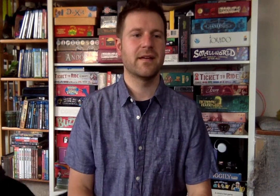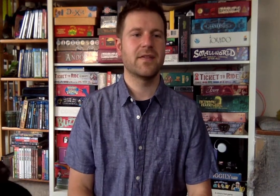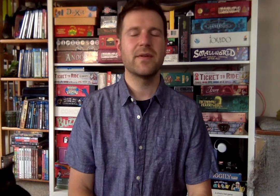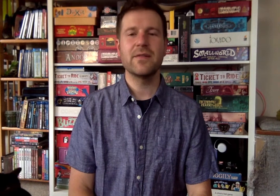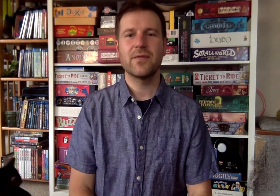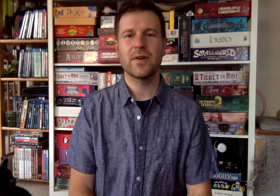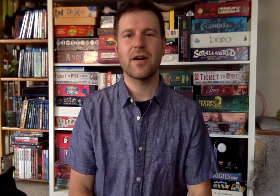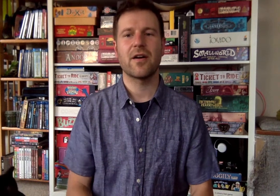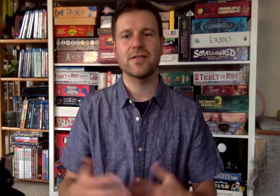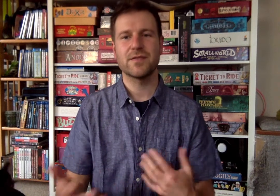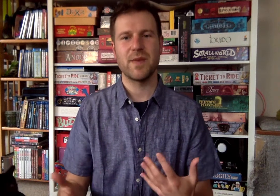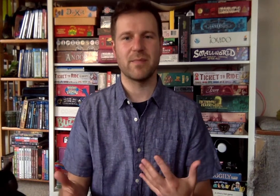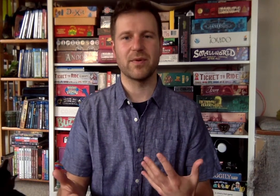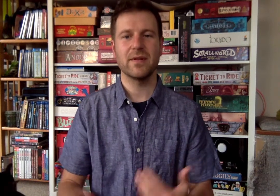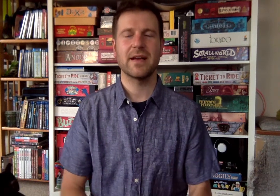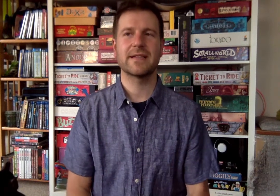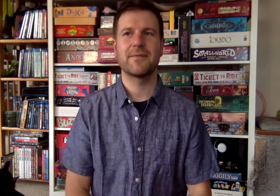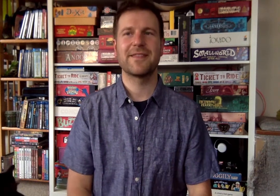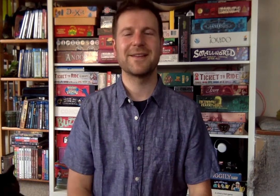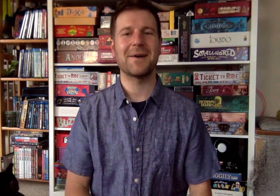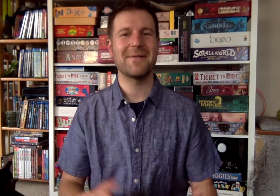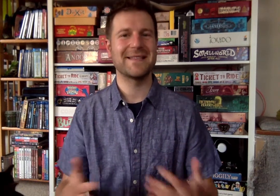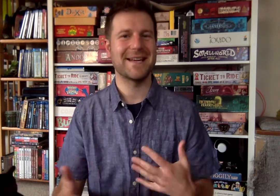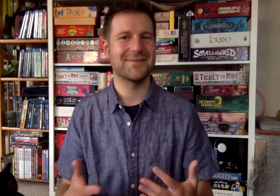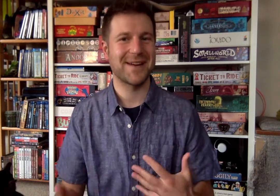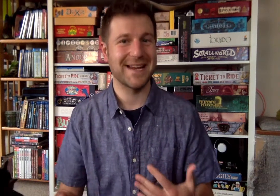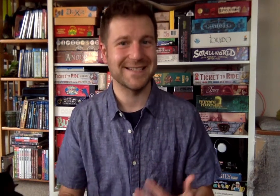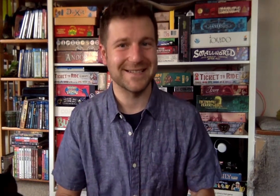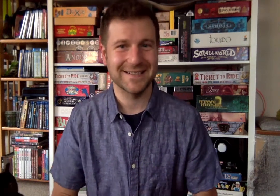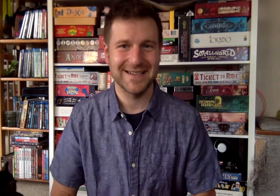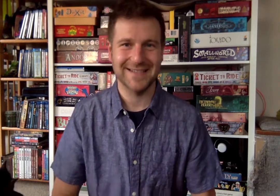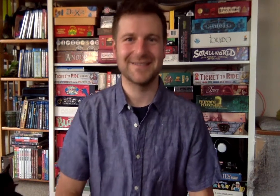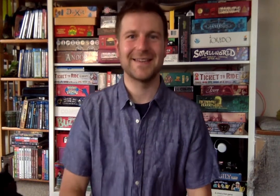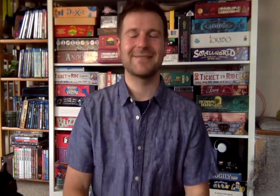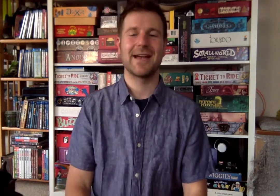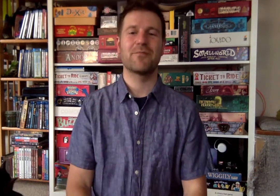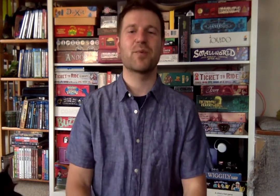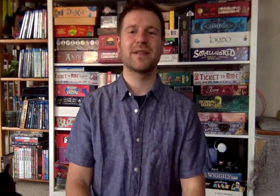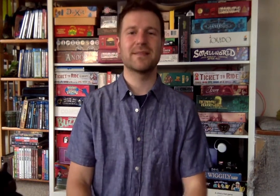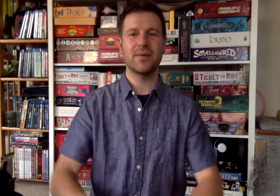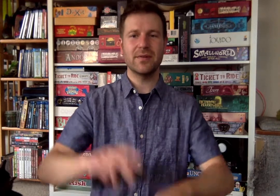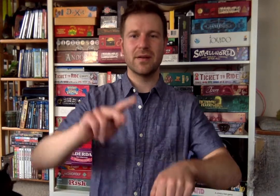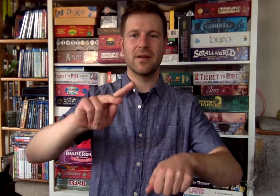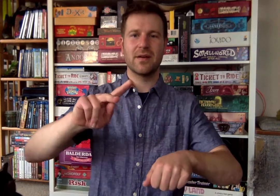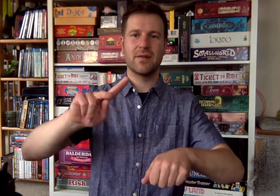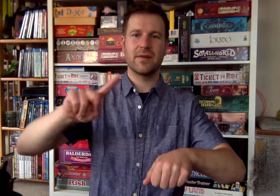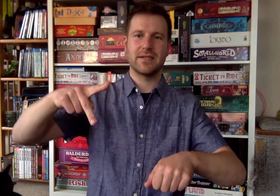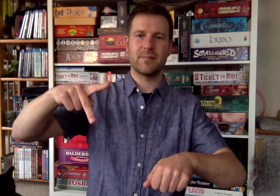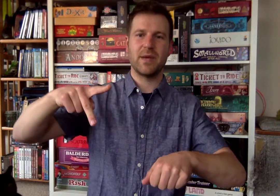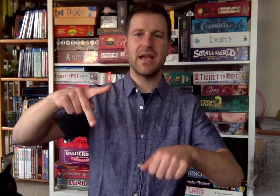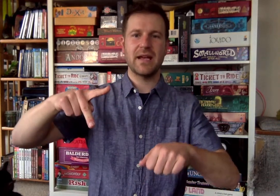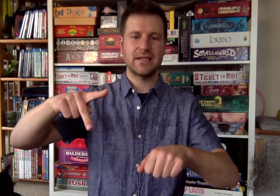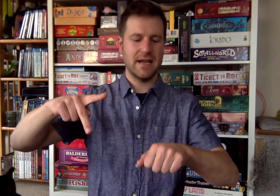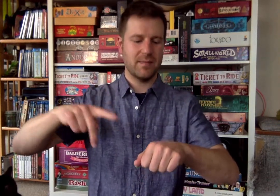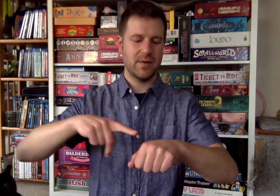3 and 4 are also people, except for they don't have the sign for agent next to it. We have principal, which is a P hand shape,